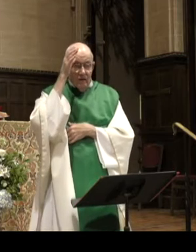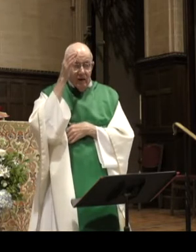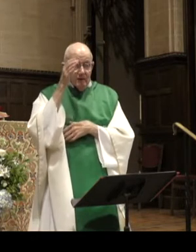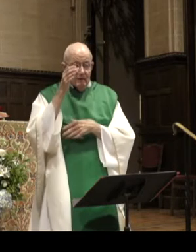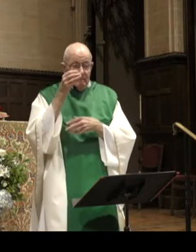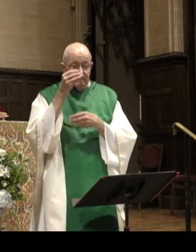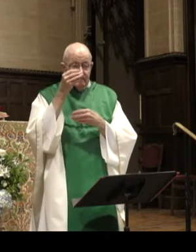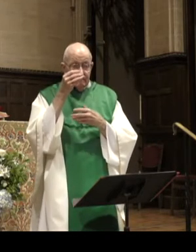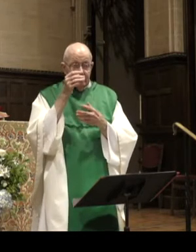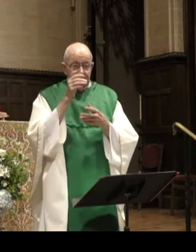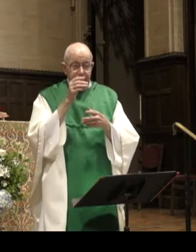Father,